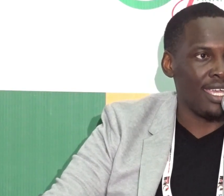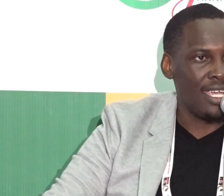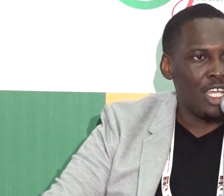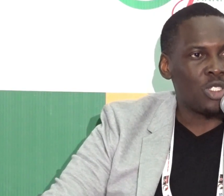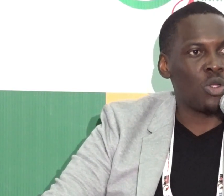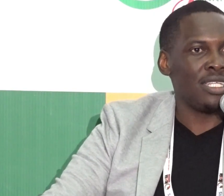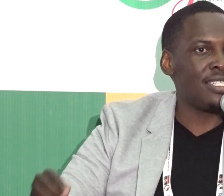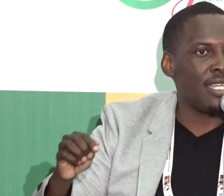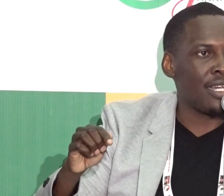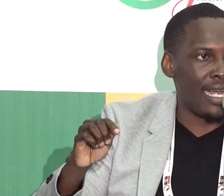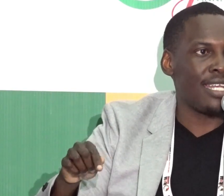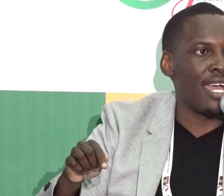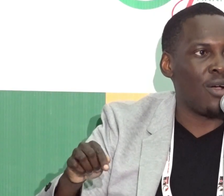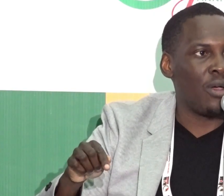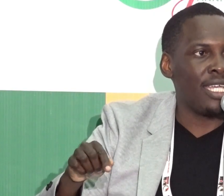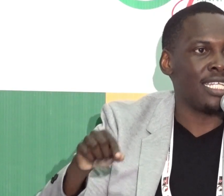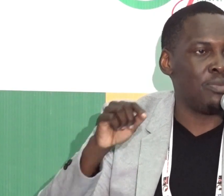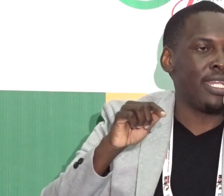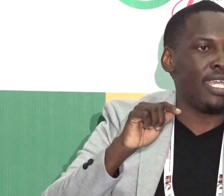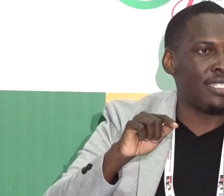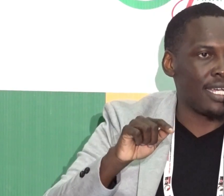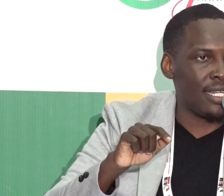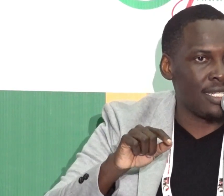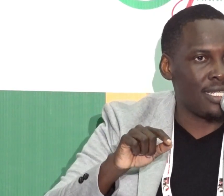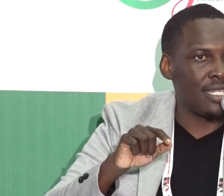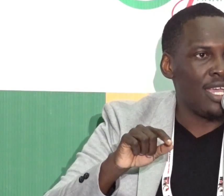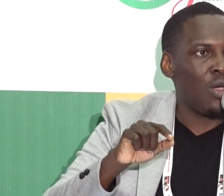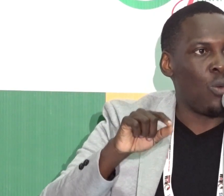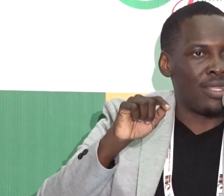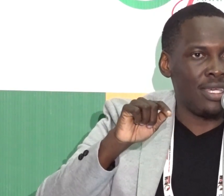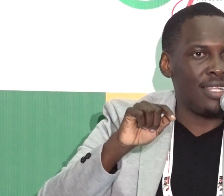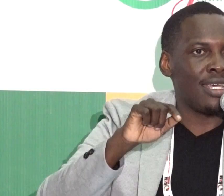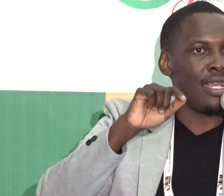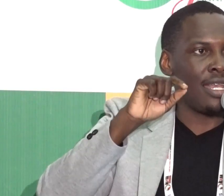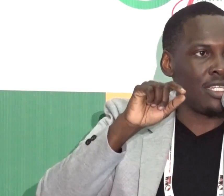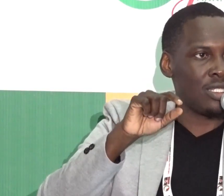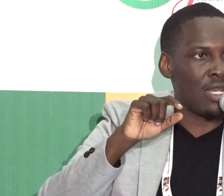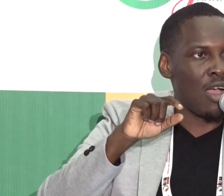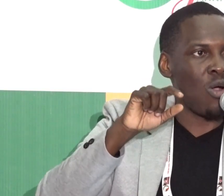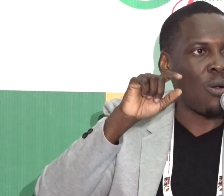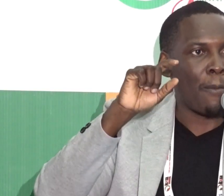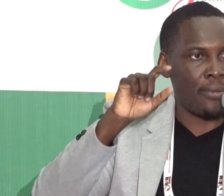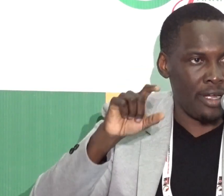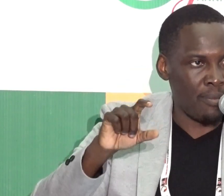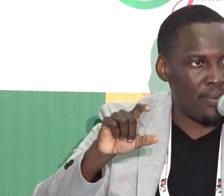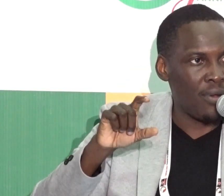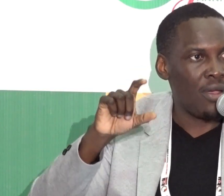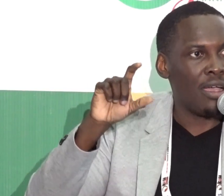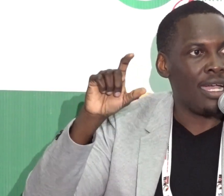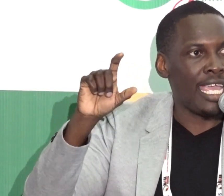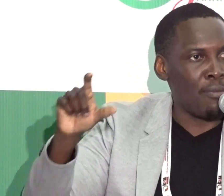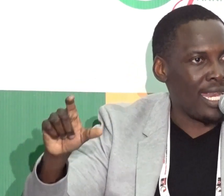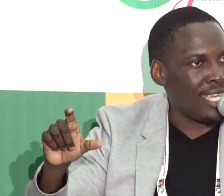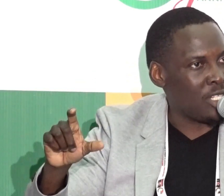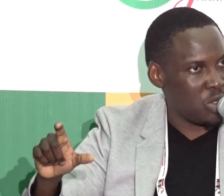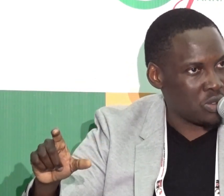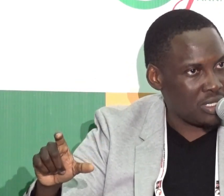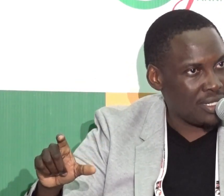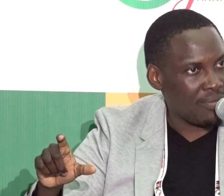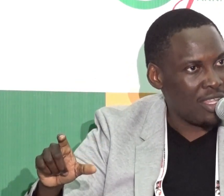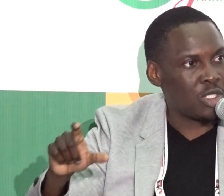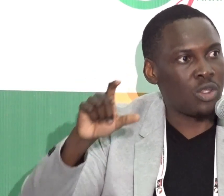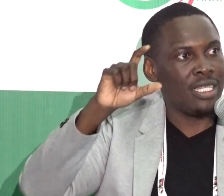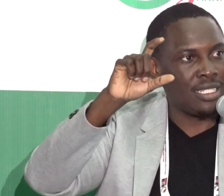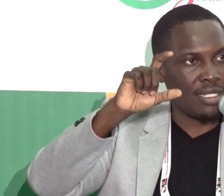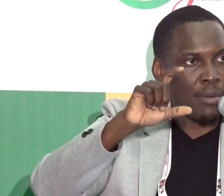are here. So this is right now, it has been integrated within the National PrEP M&E